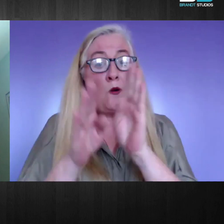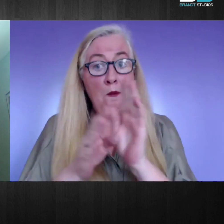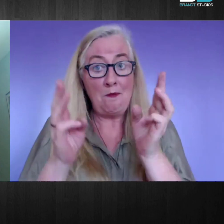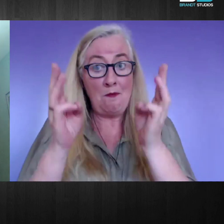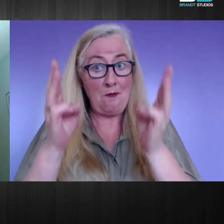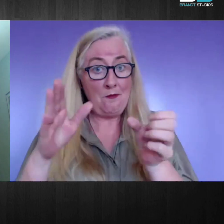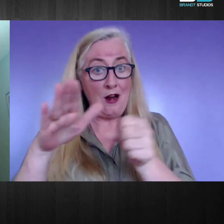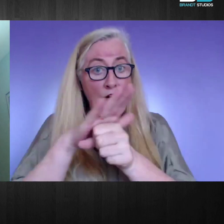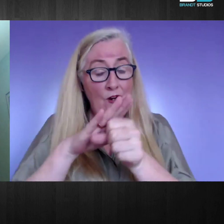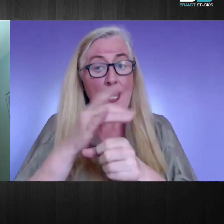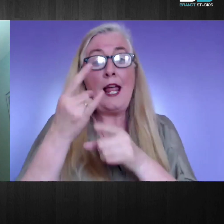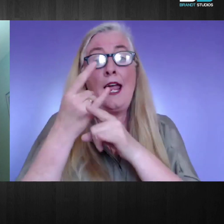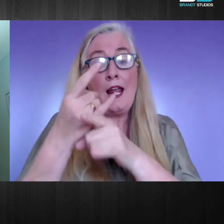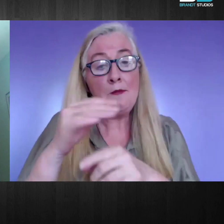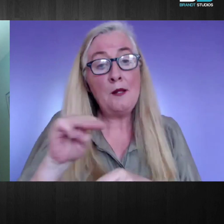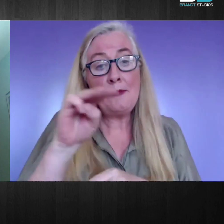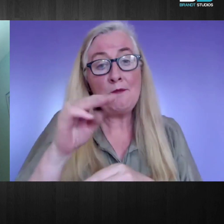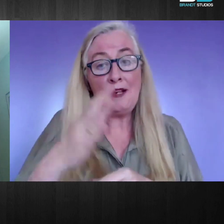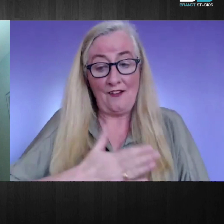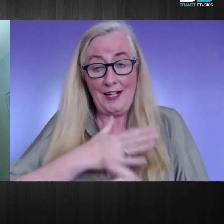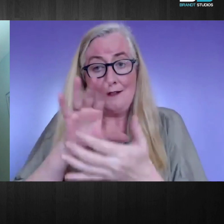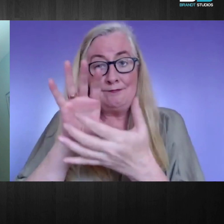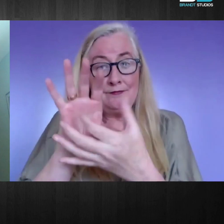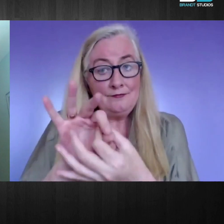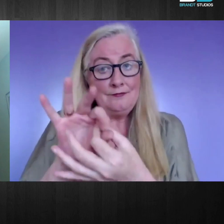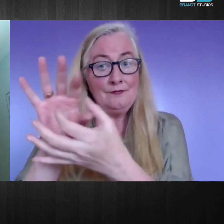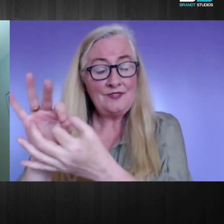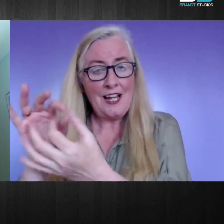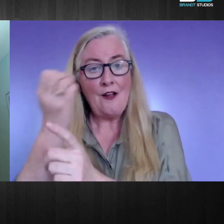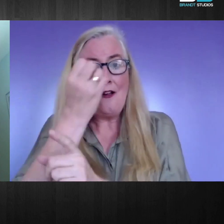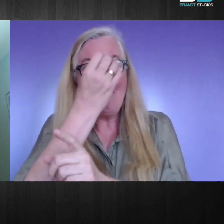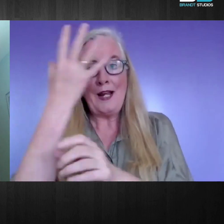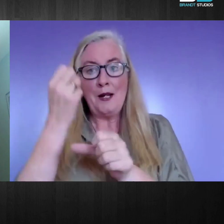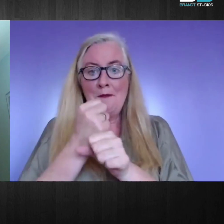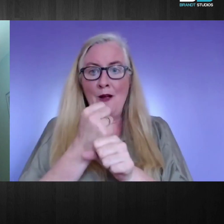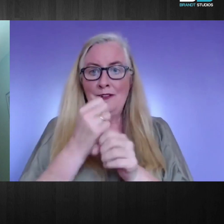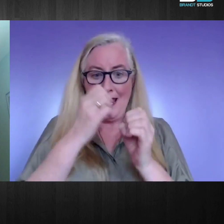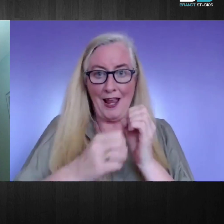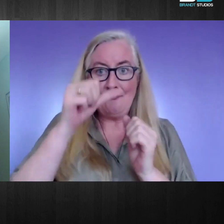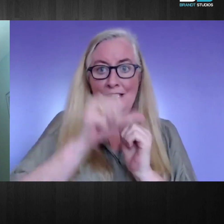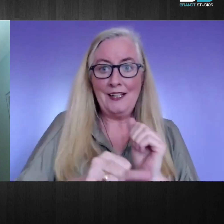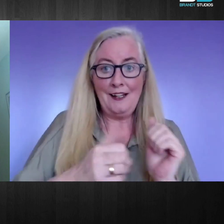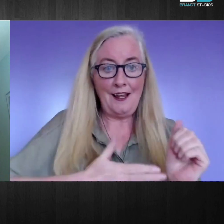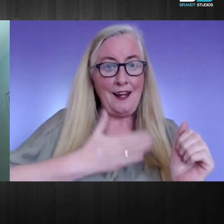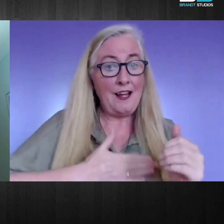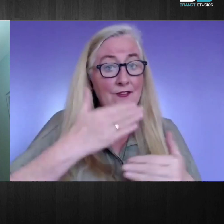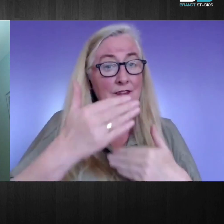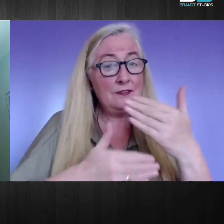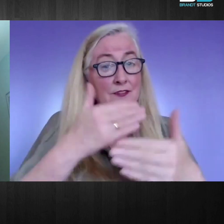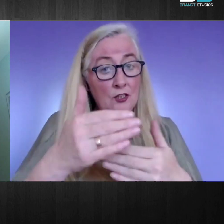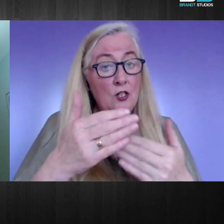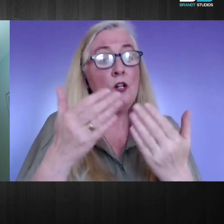to others and to forget about their daily lives. So I suppose while music, it's something that we